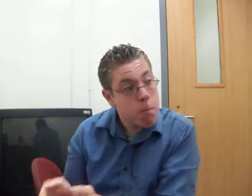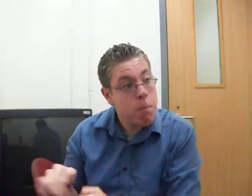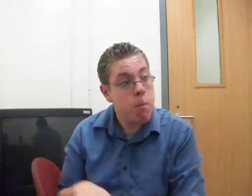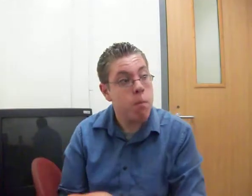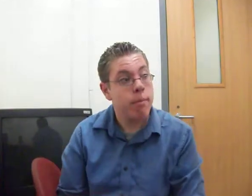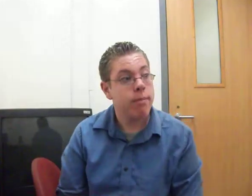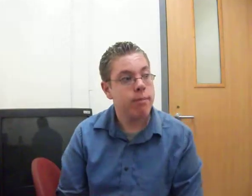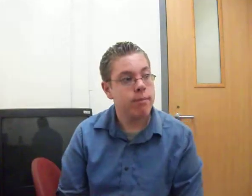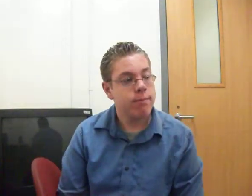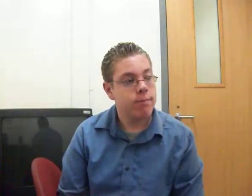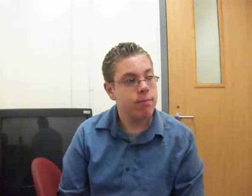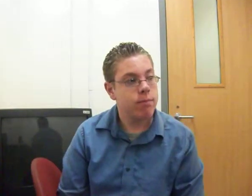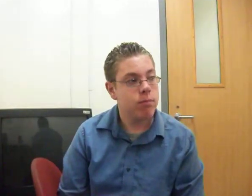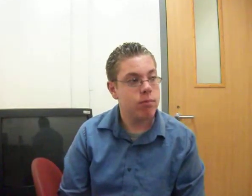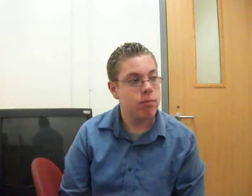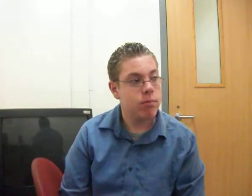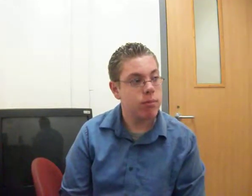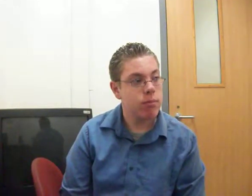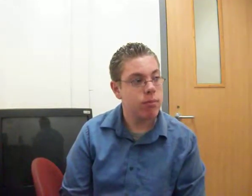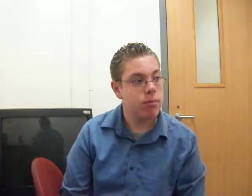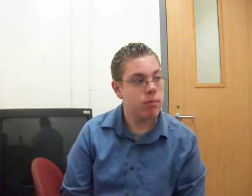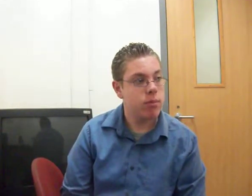Sailing to me is more than just trying to get from one place to another.